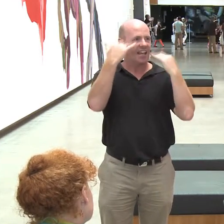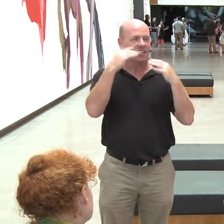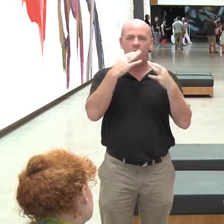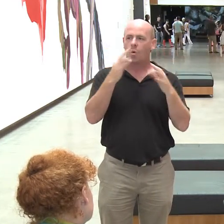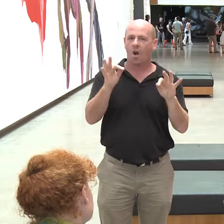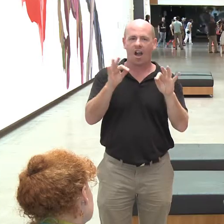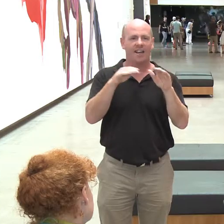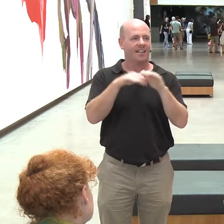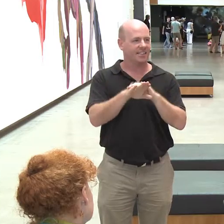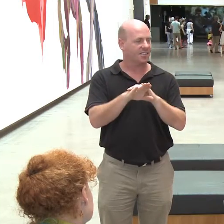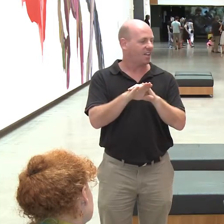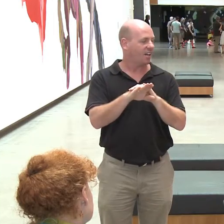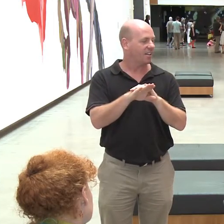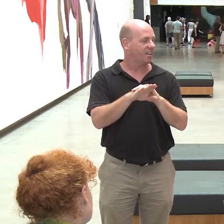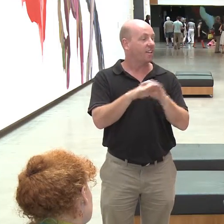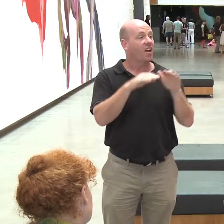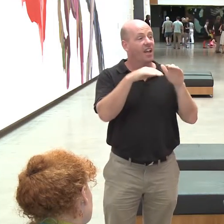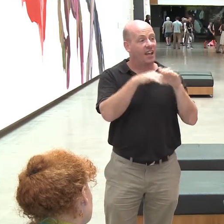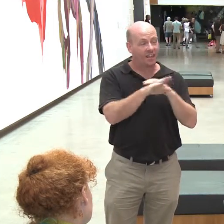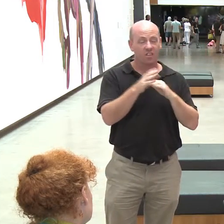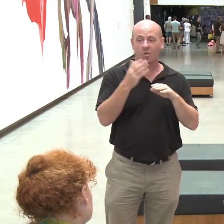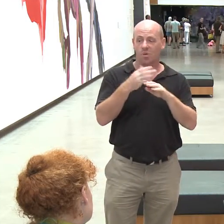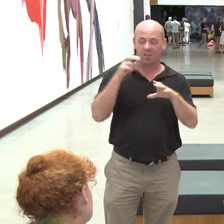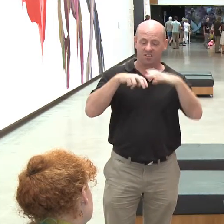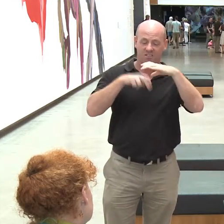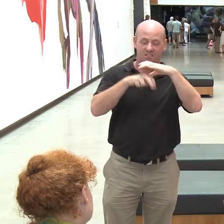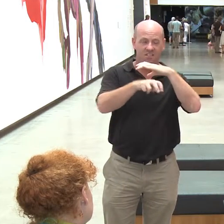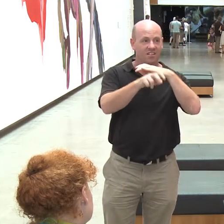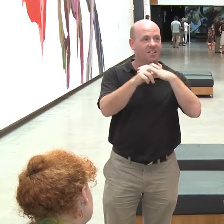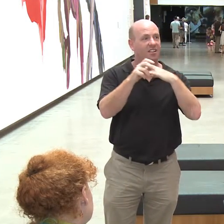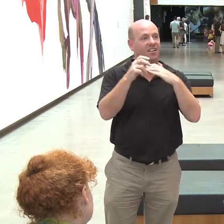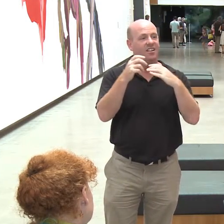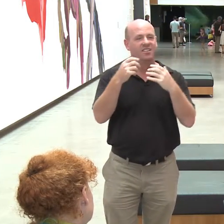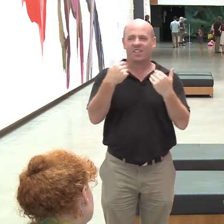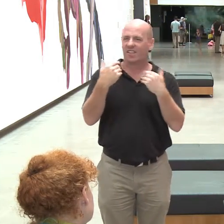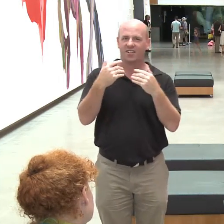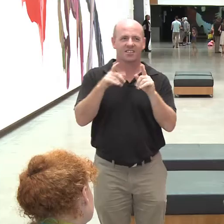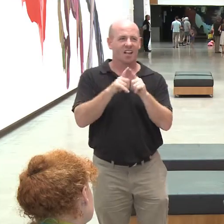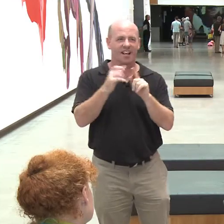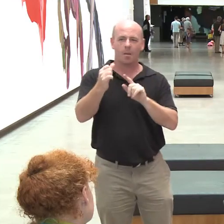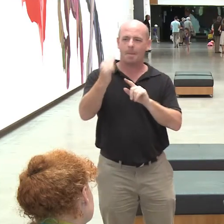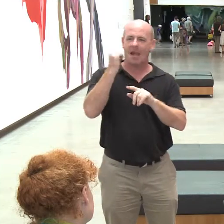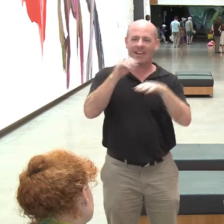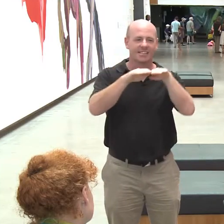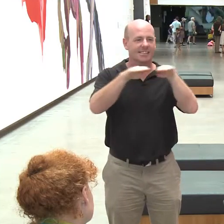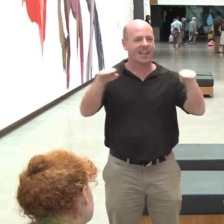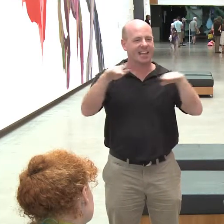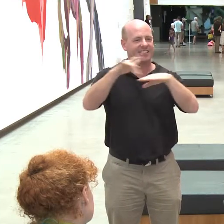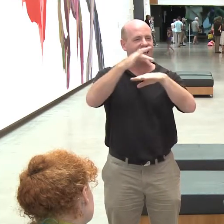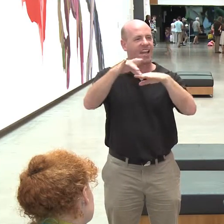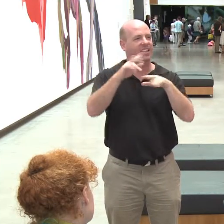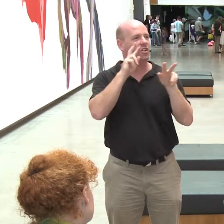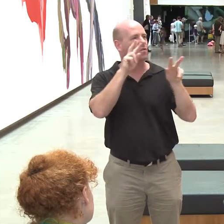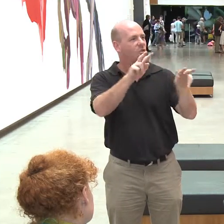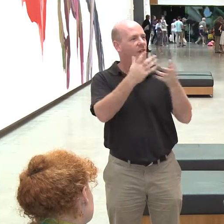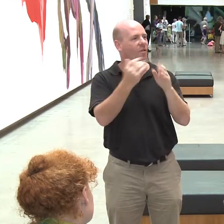And within the work, you're getting the sort of backstage view of the making of the